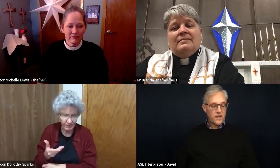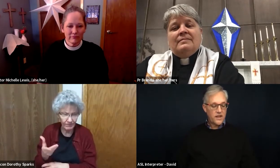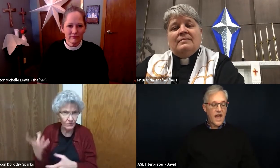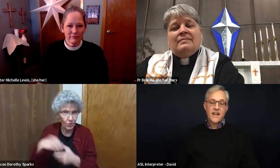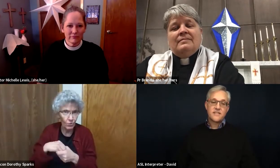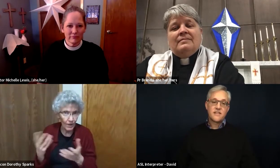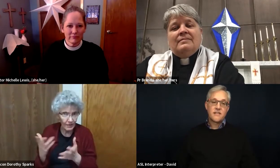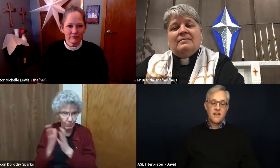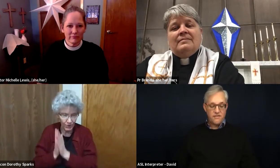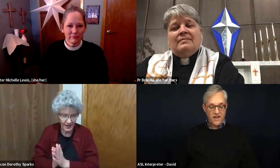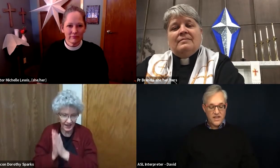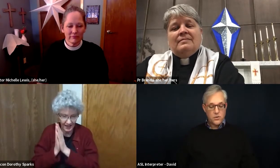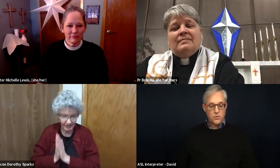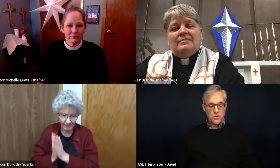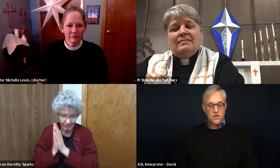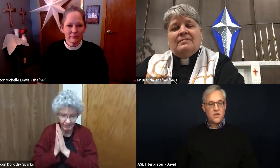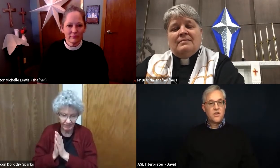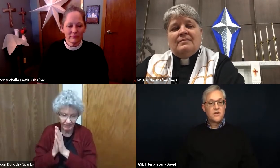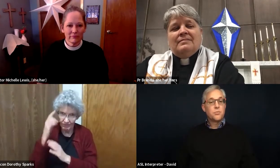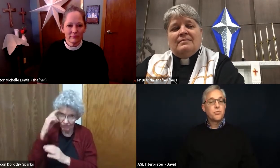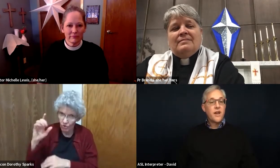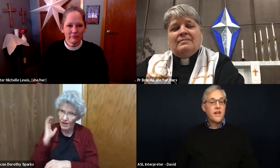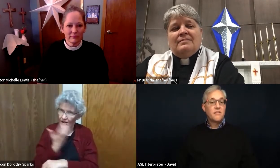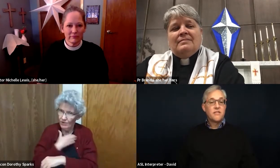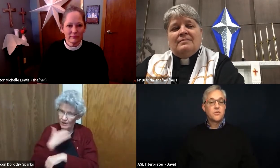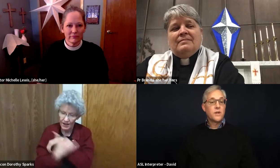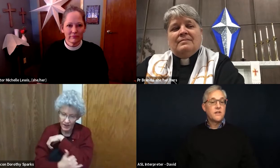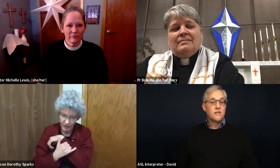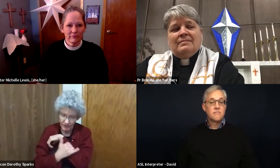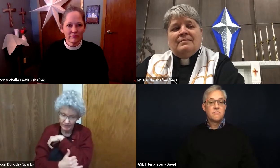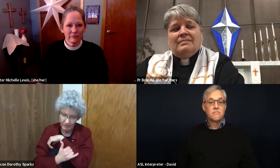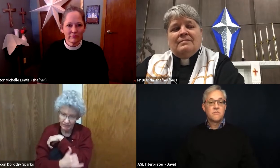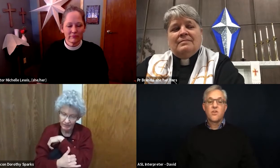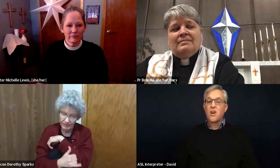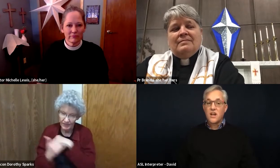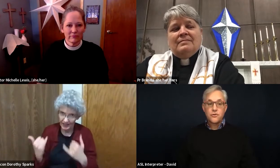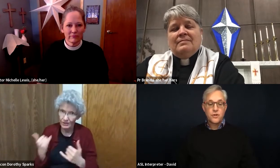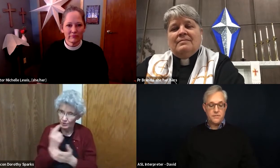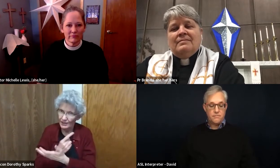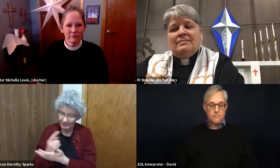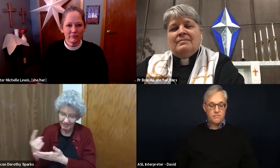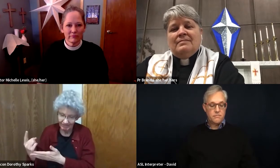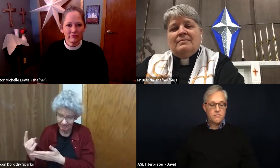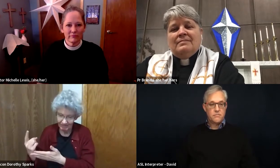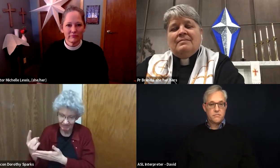So we ask and invite you to pray this week for our country.